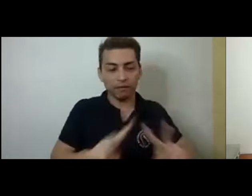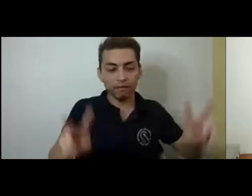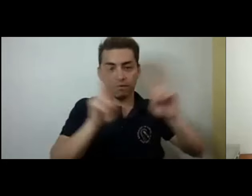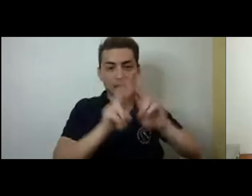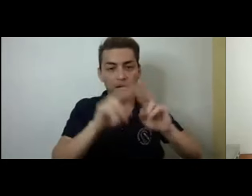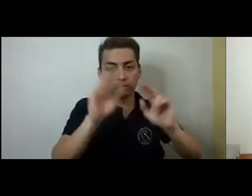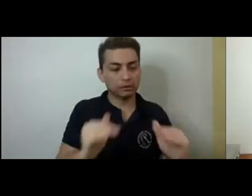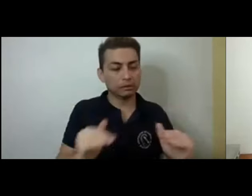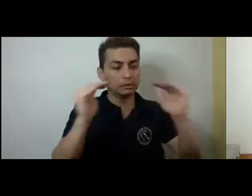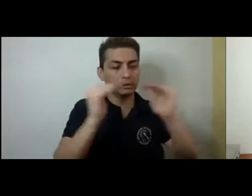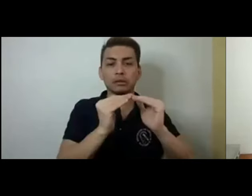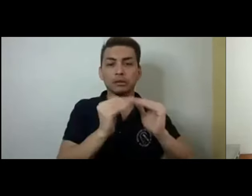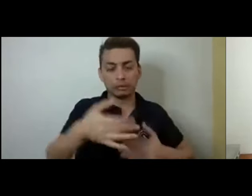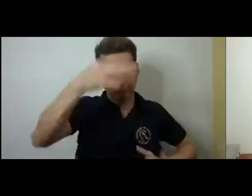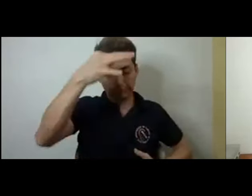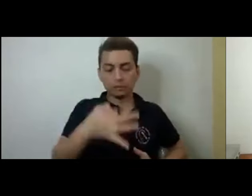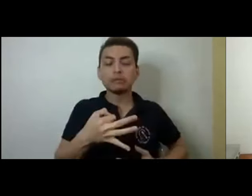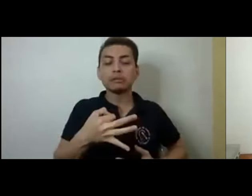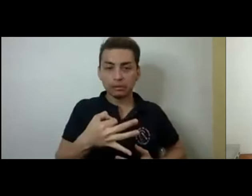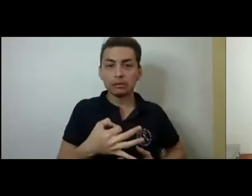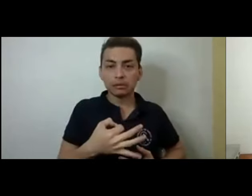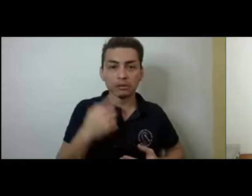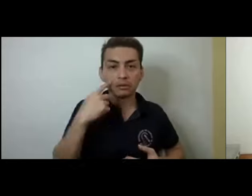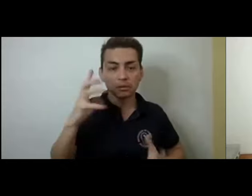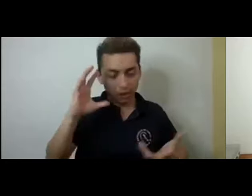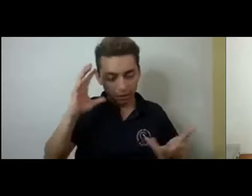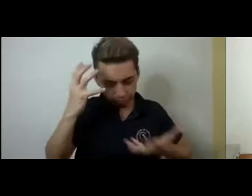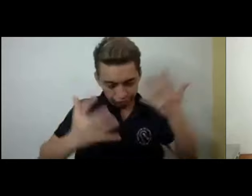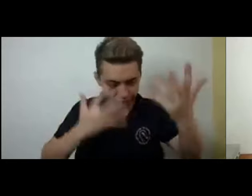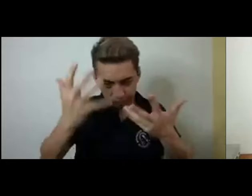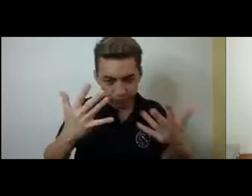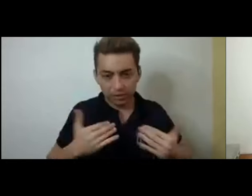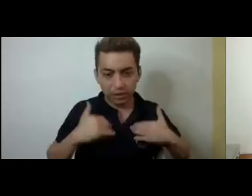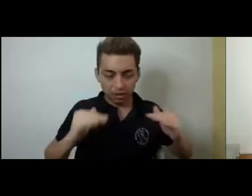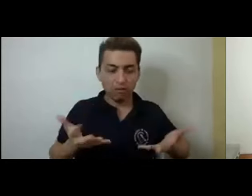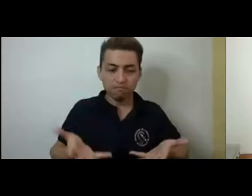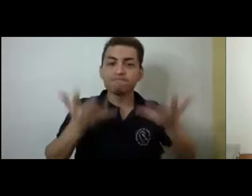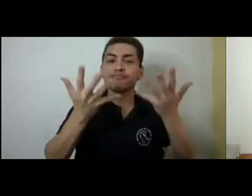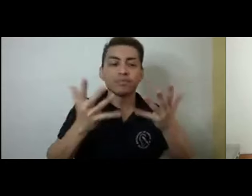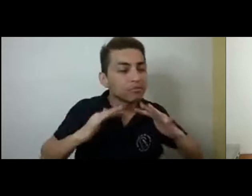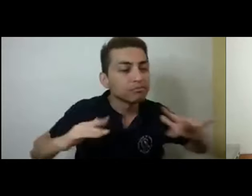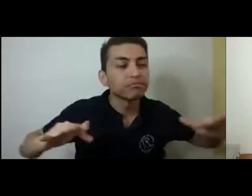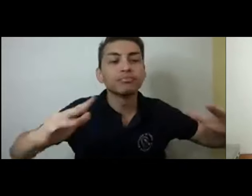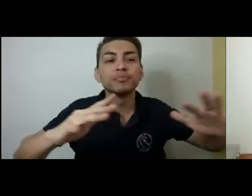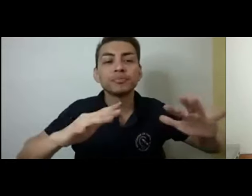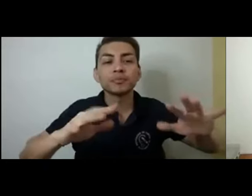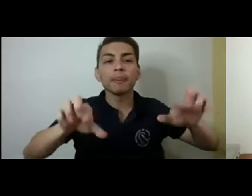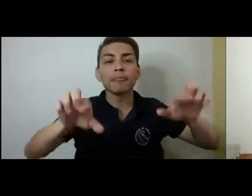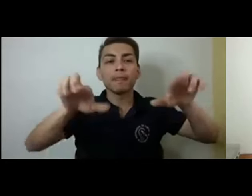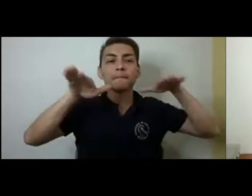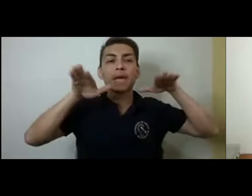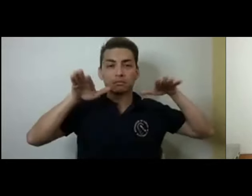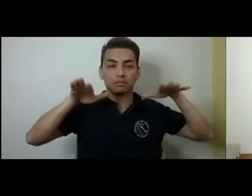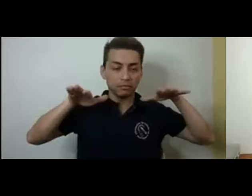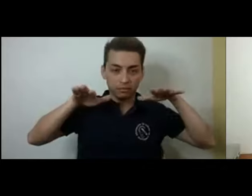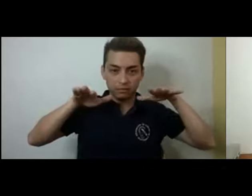dignity can be promoted in order to create and sustain peaceful societies. Above